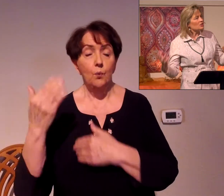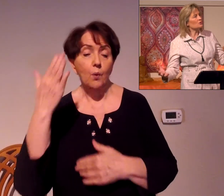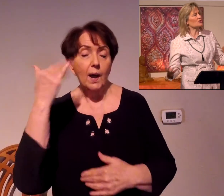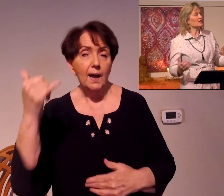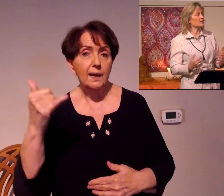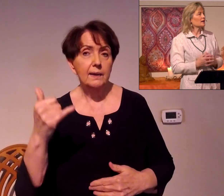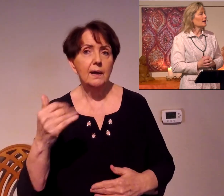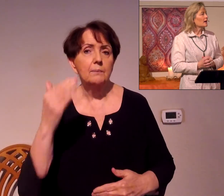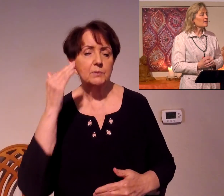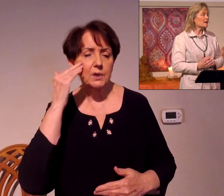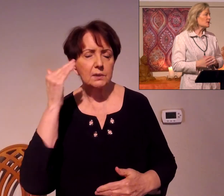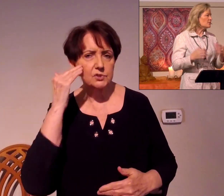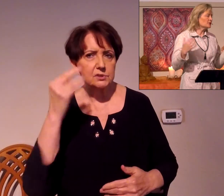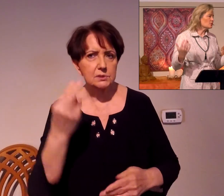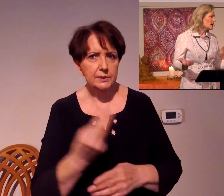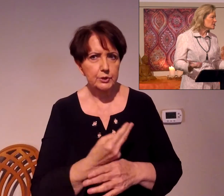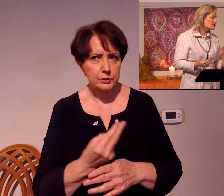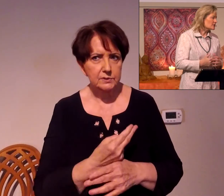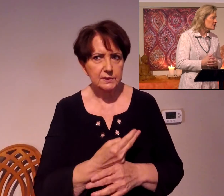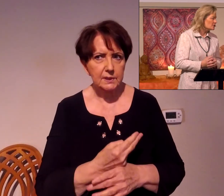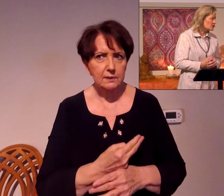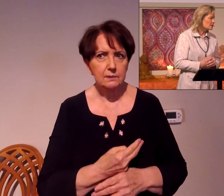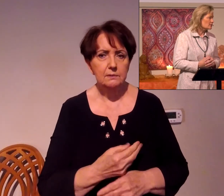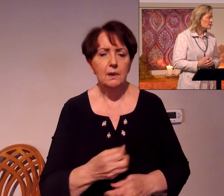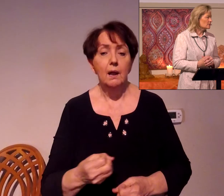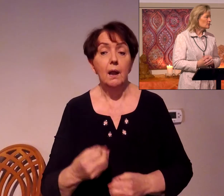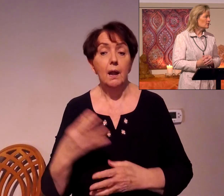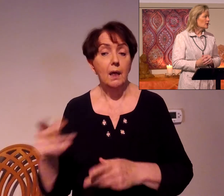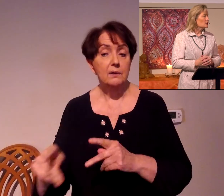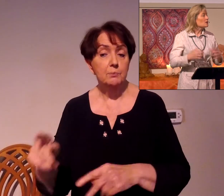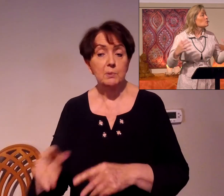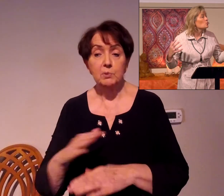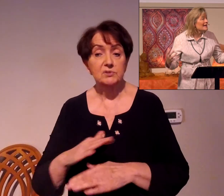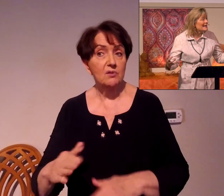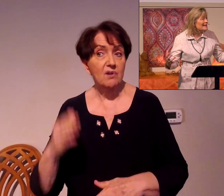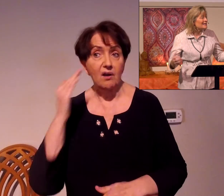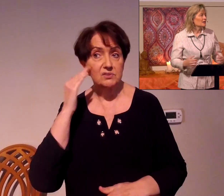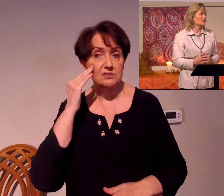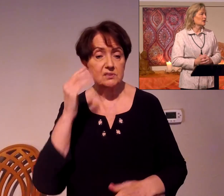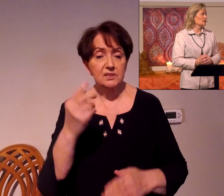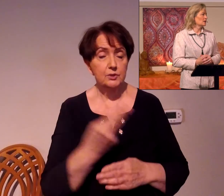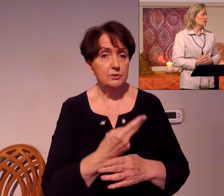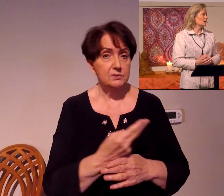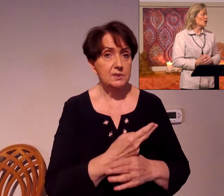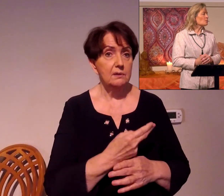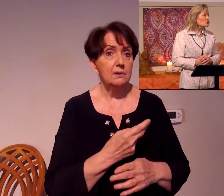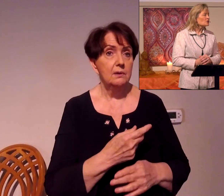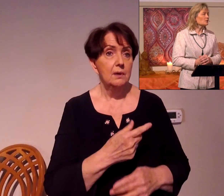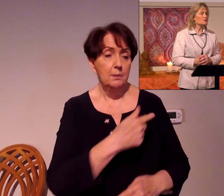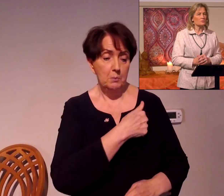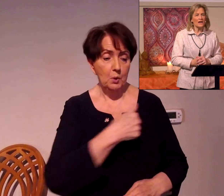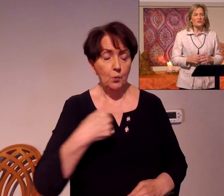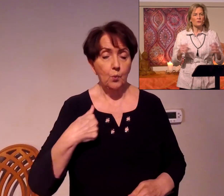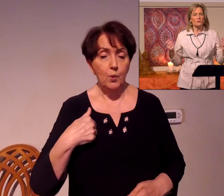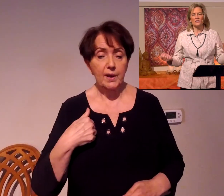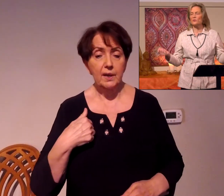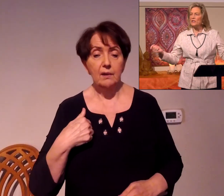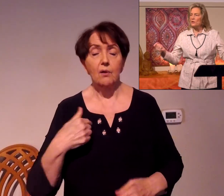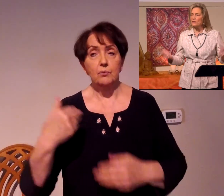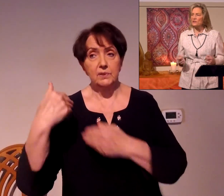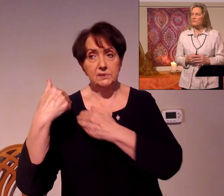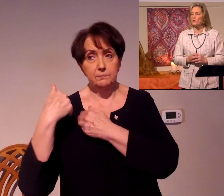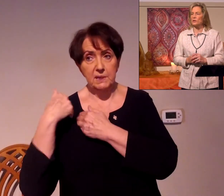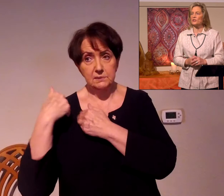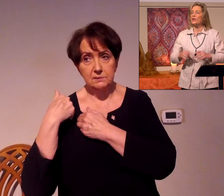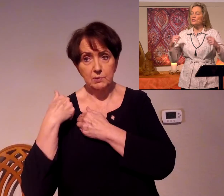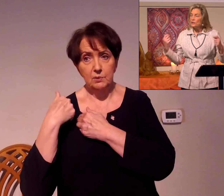consciously using it. A lot of people don't consciously use it. But we are personally responsible because we